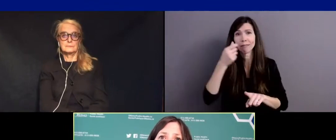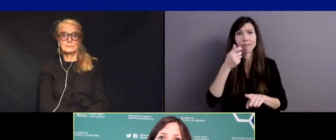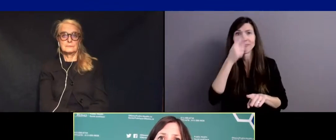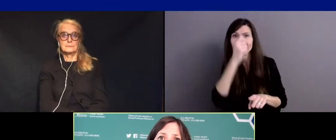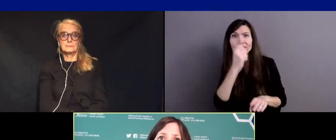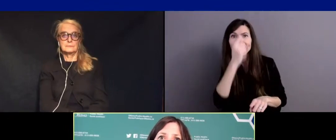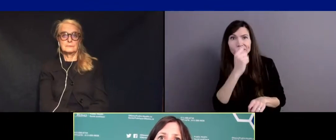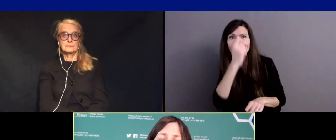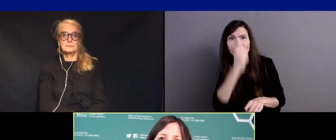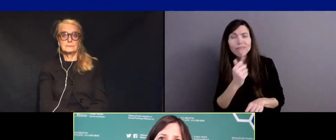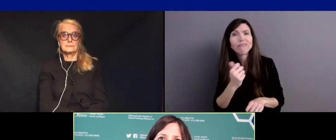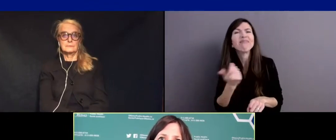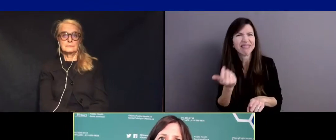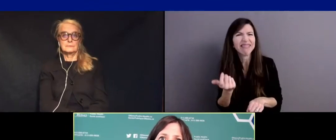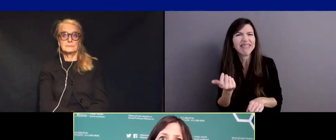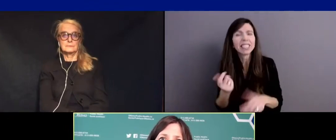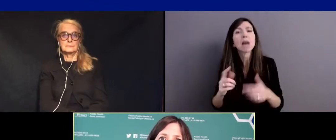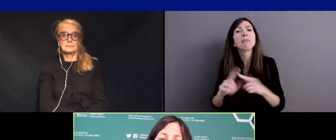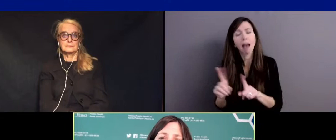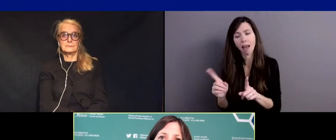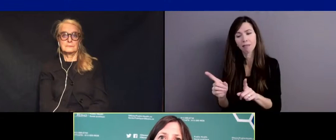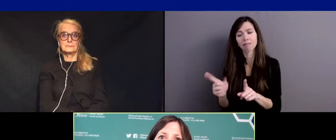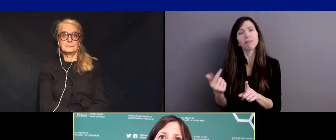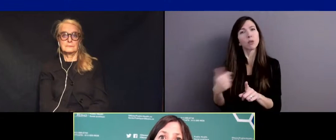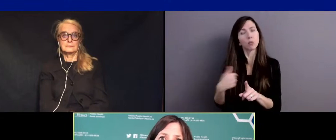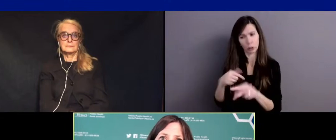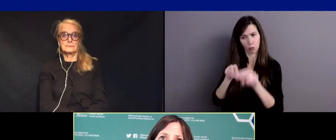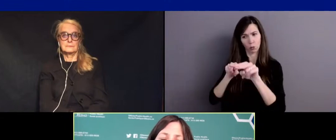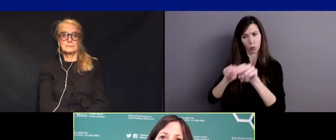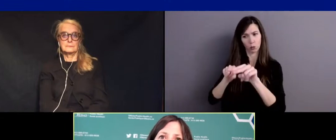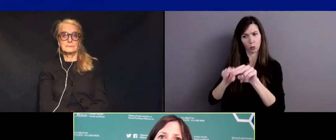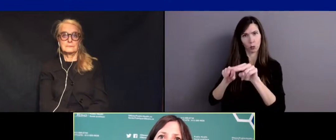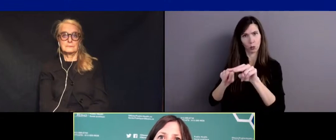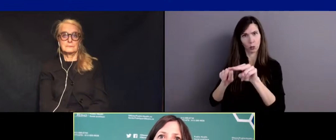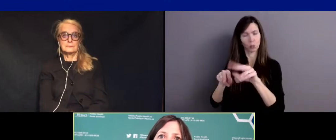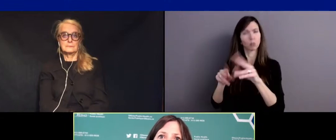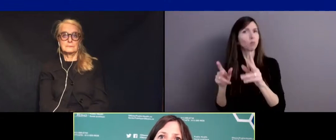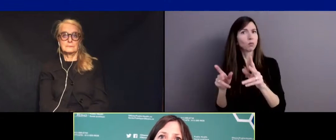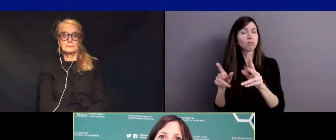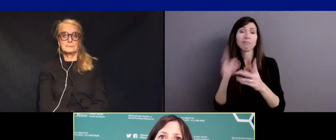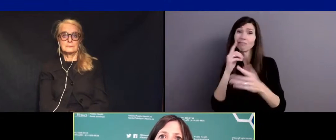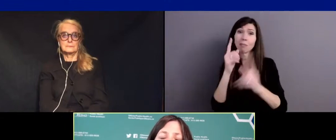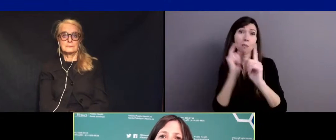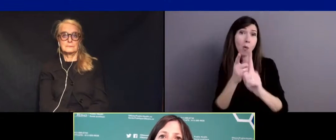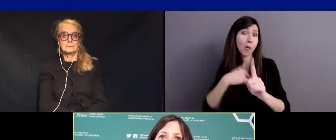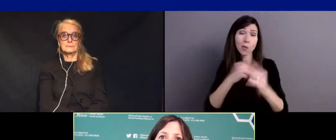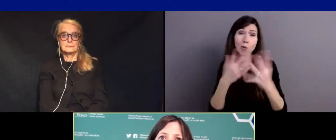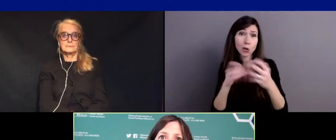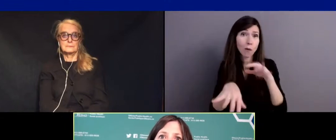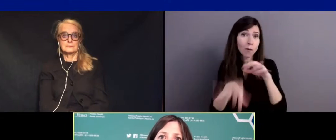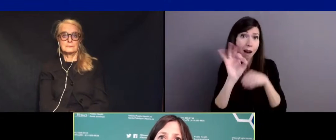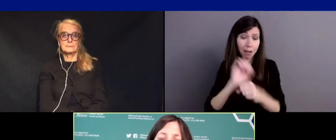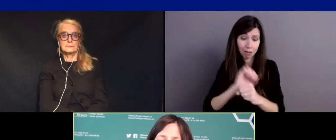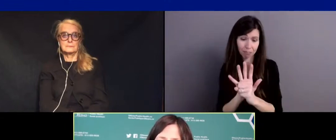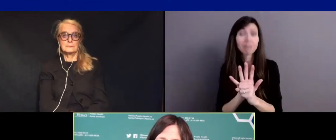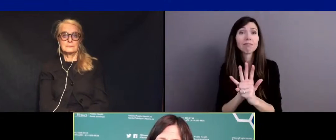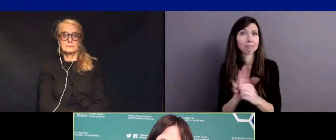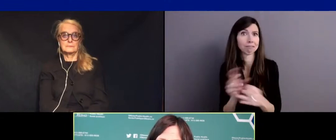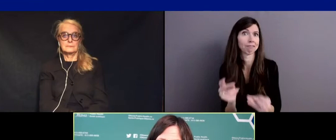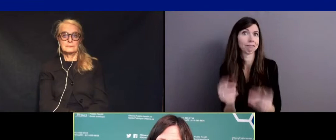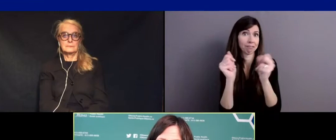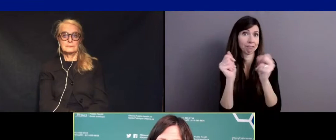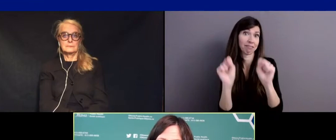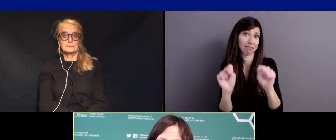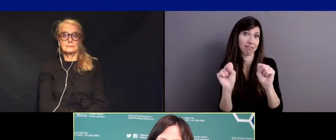eye on what that policy change means for detecting COVID in children and transmission in